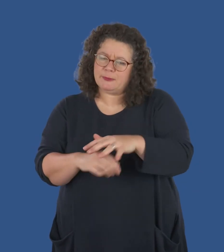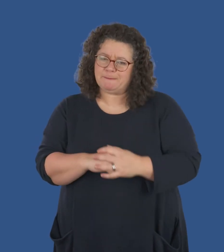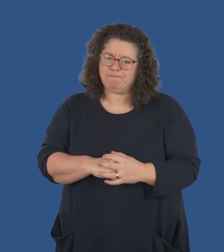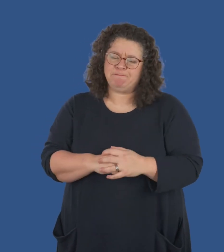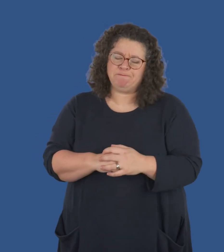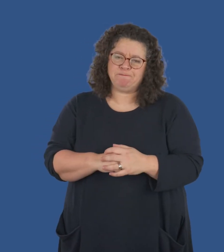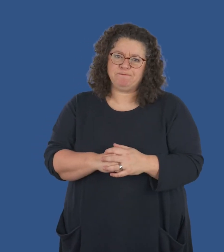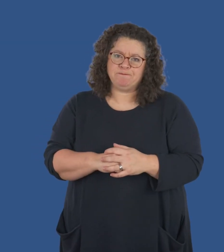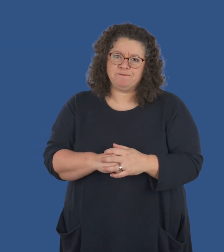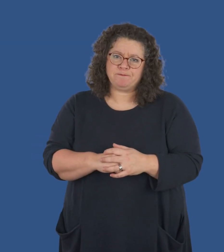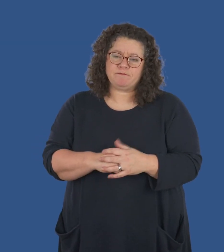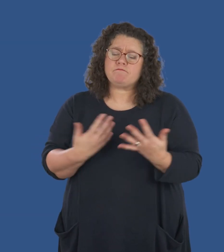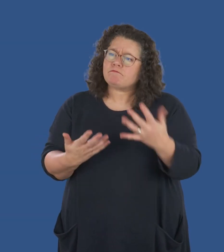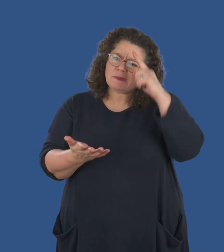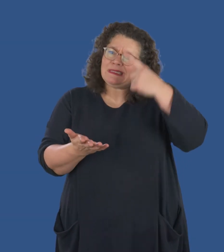How are decisions made?